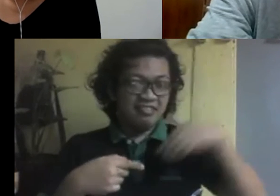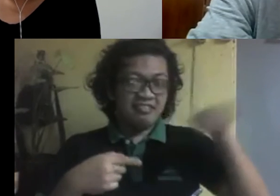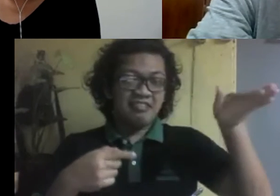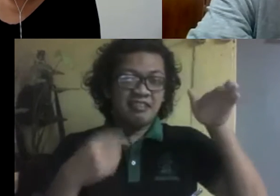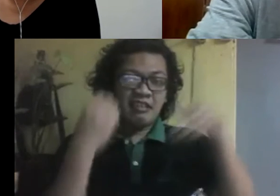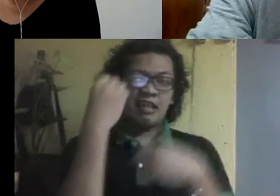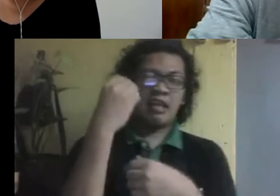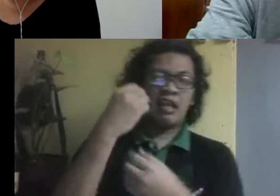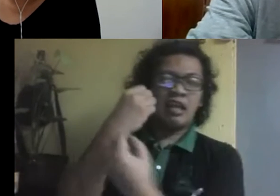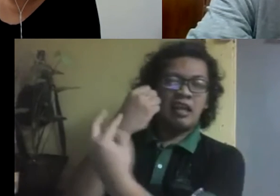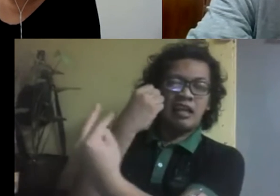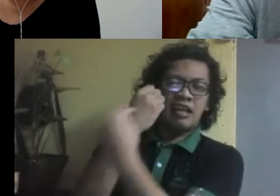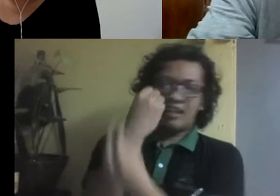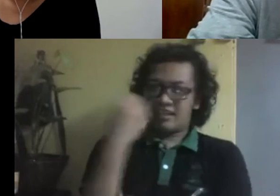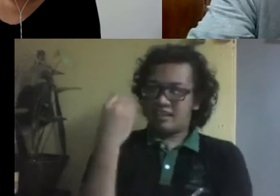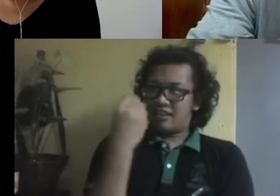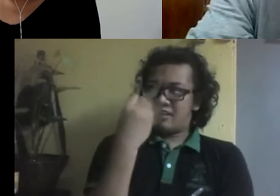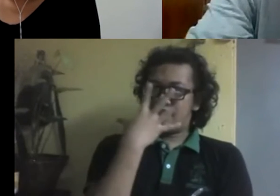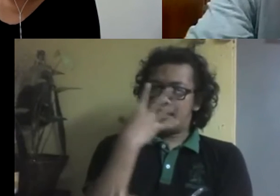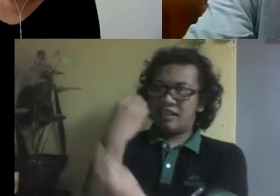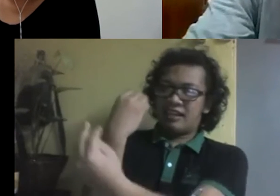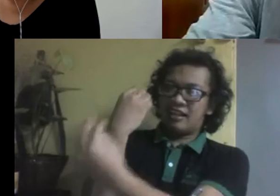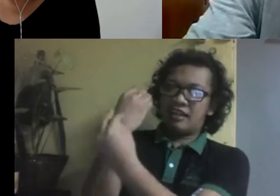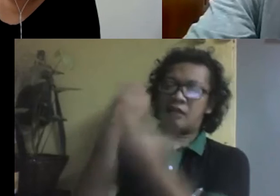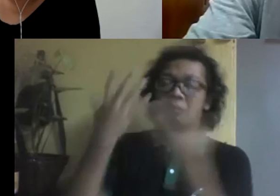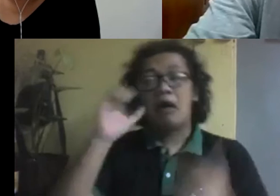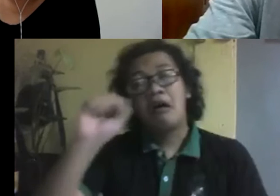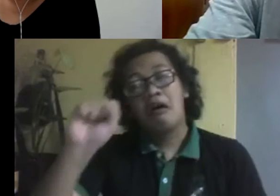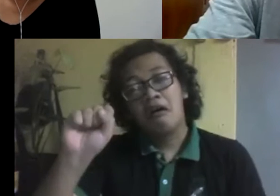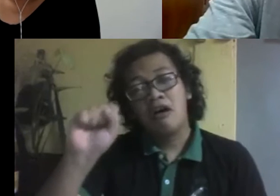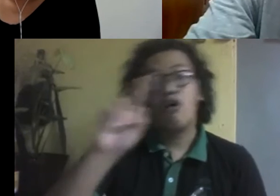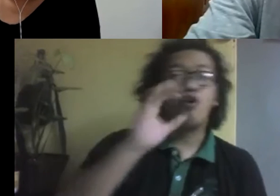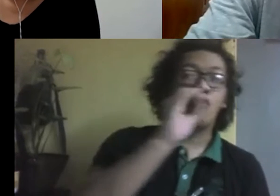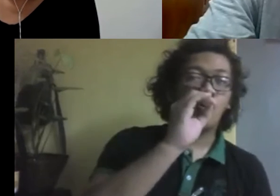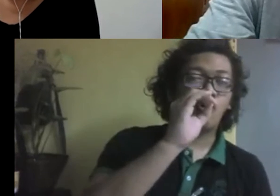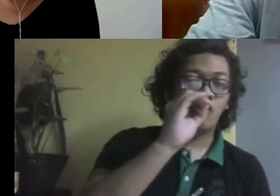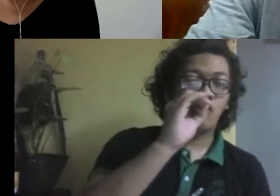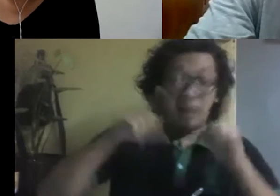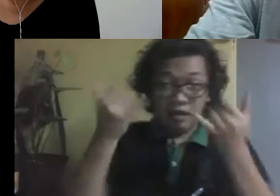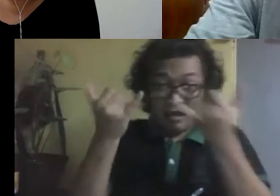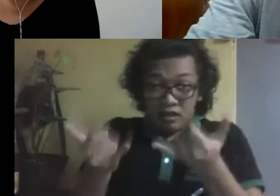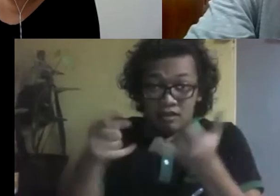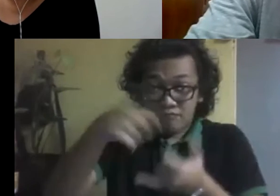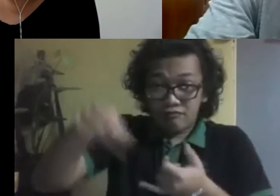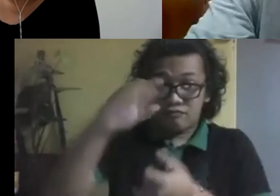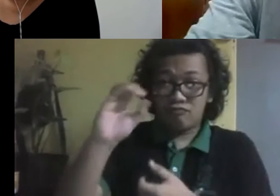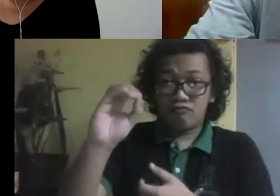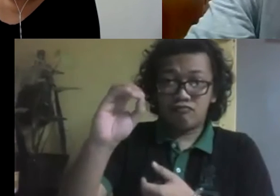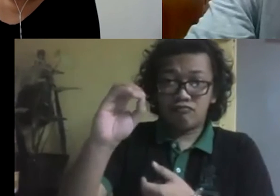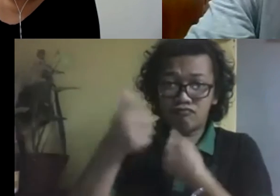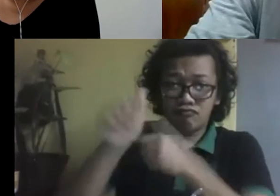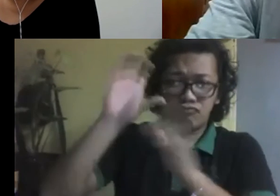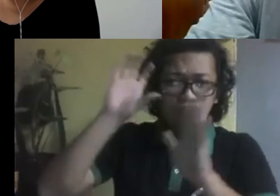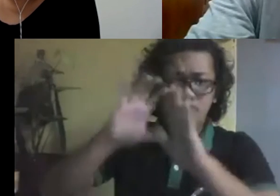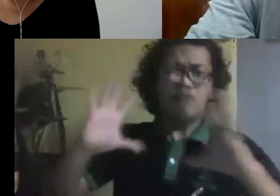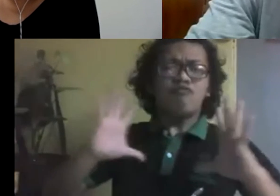it discussed before with thieves, rents, the the perspective is in this manner. So I was thinking, is